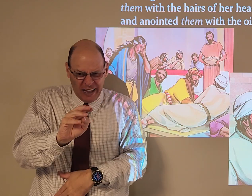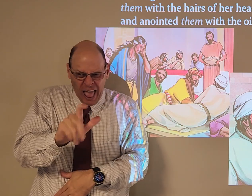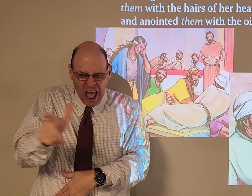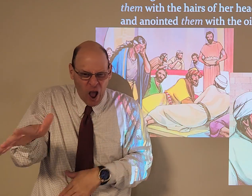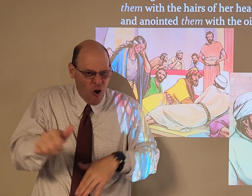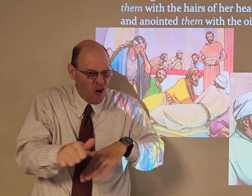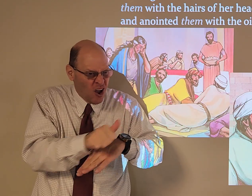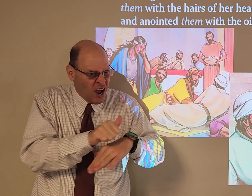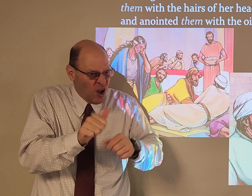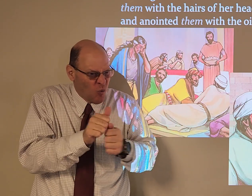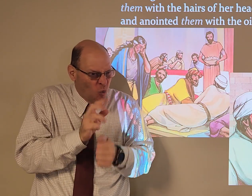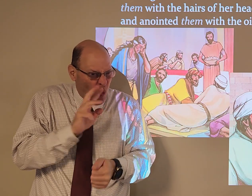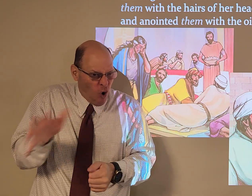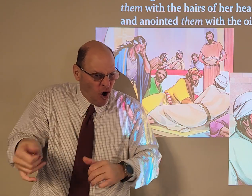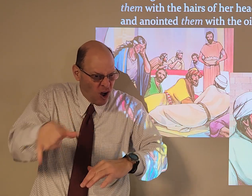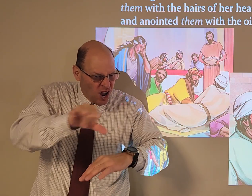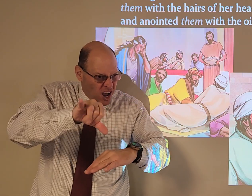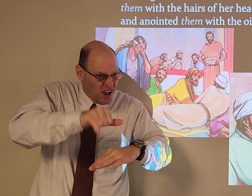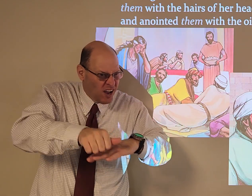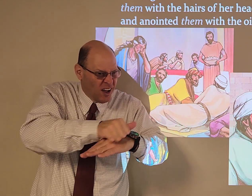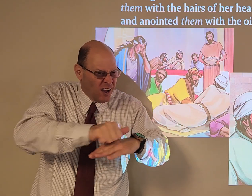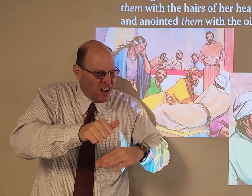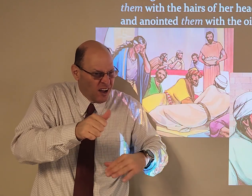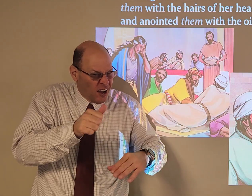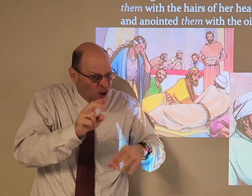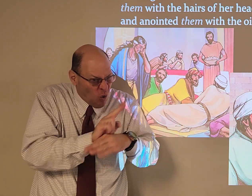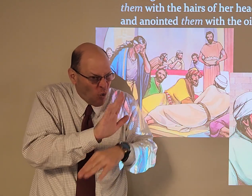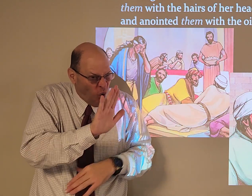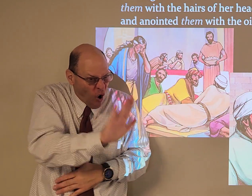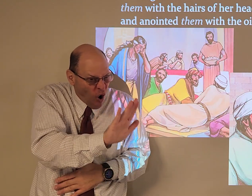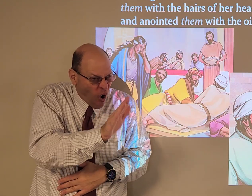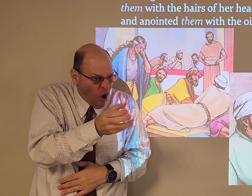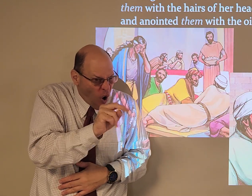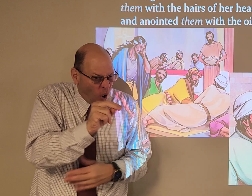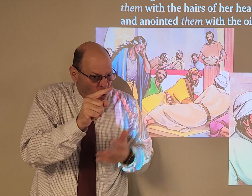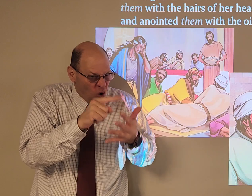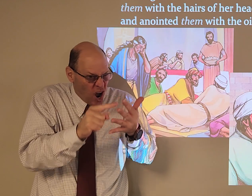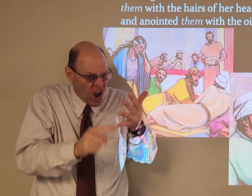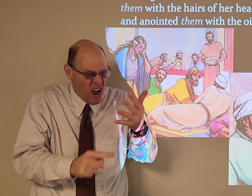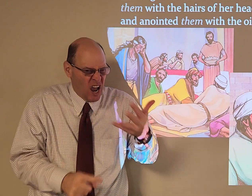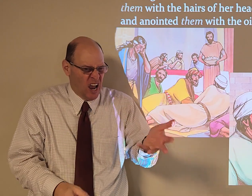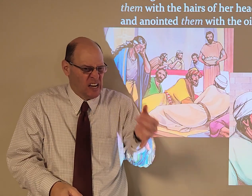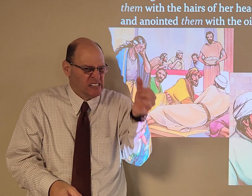She washed his feet with her tears. She was grieving. She was crying, weeping.